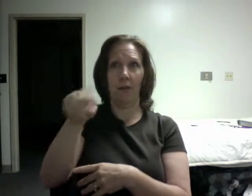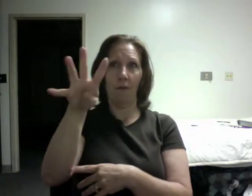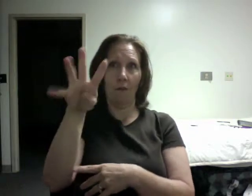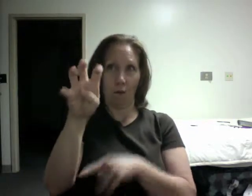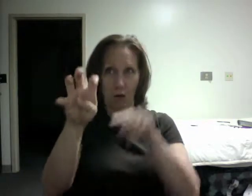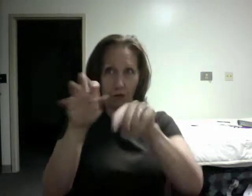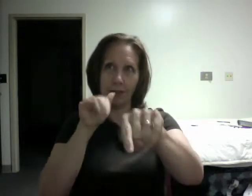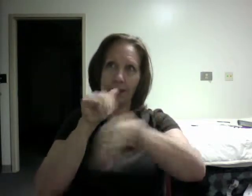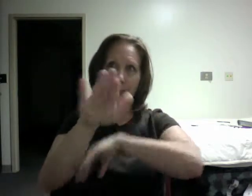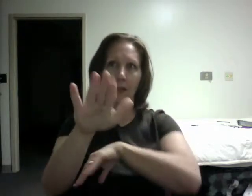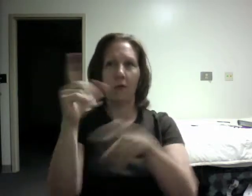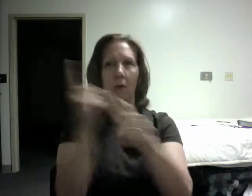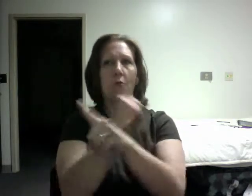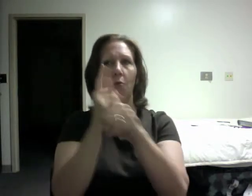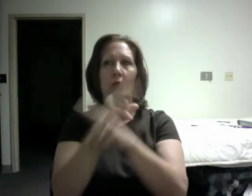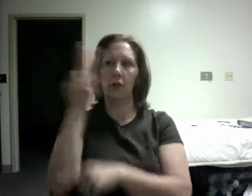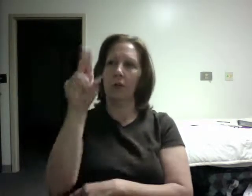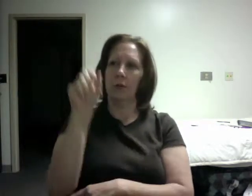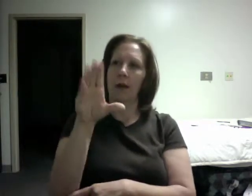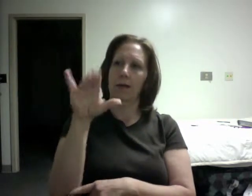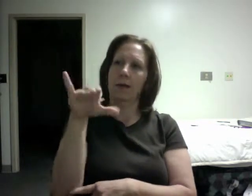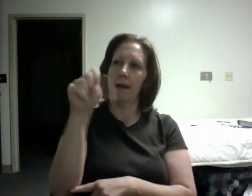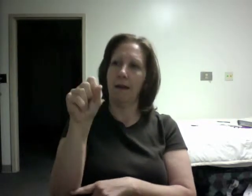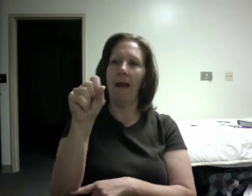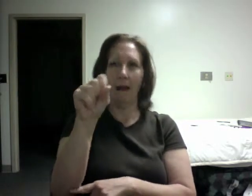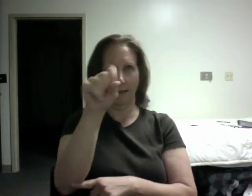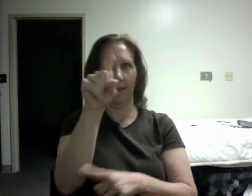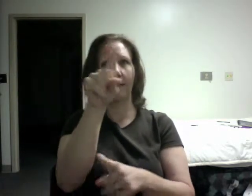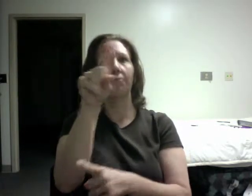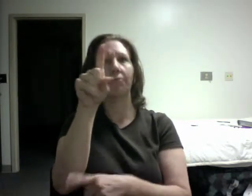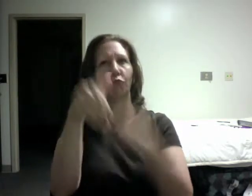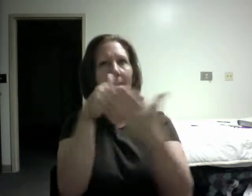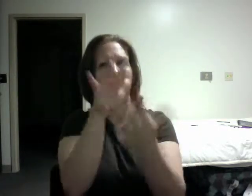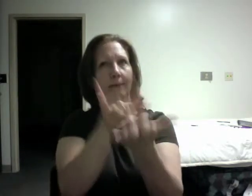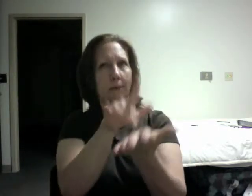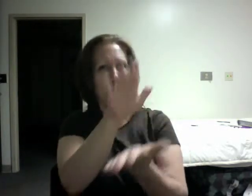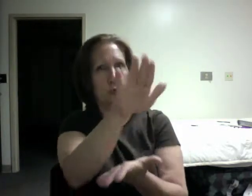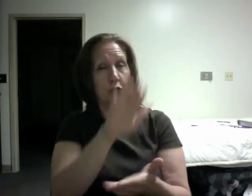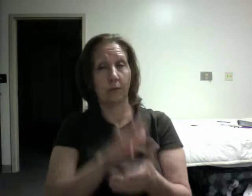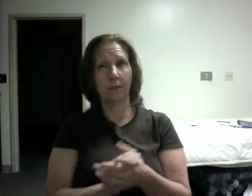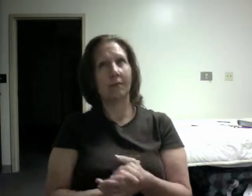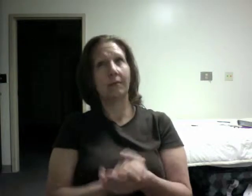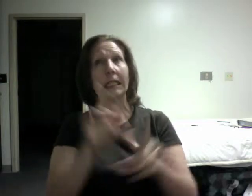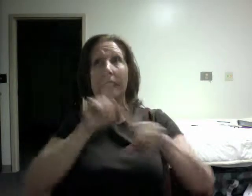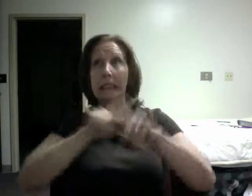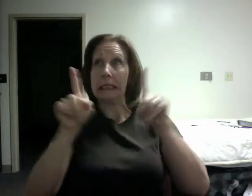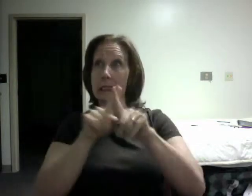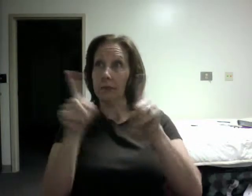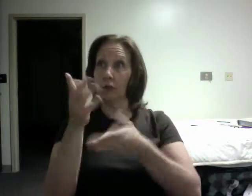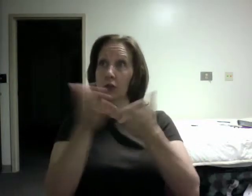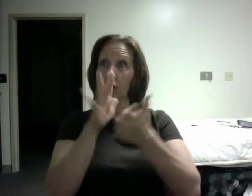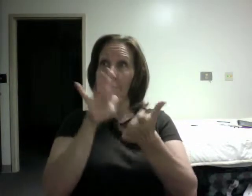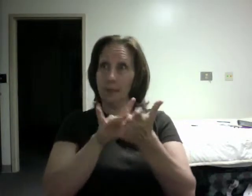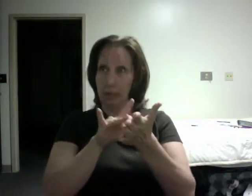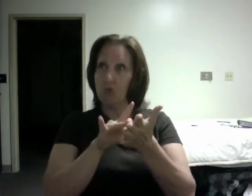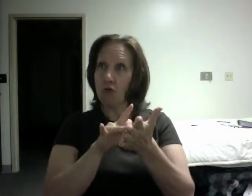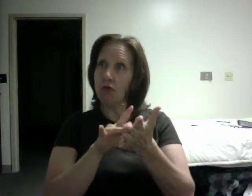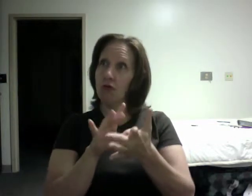USCIS Service Center. For information about the Service Center that serves your area, see the